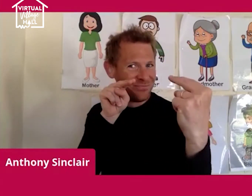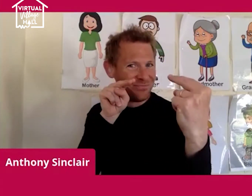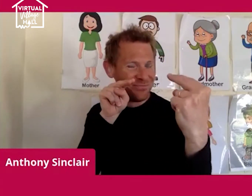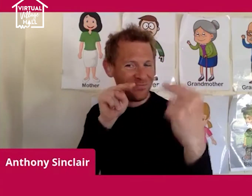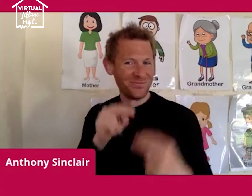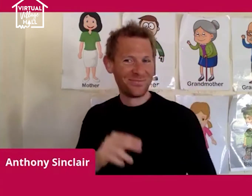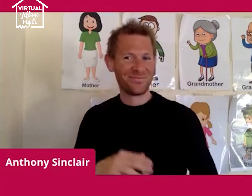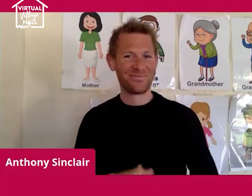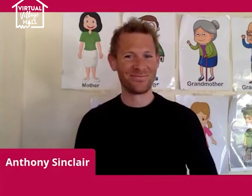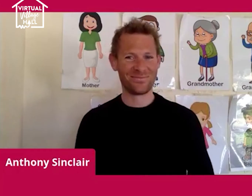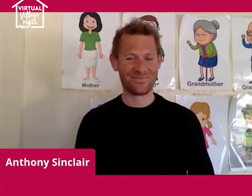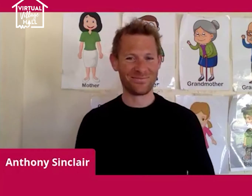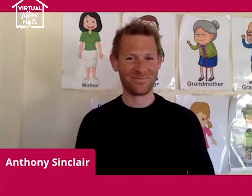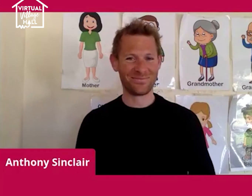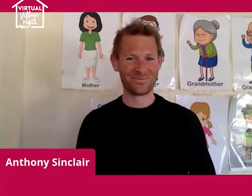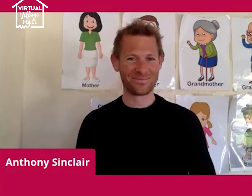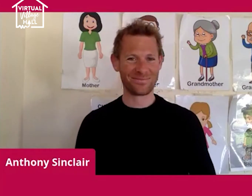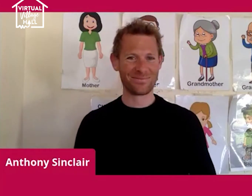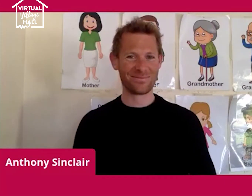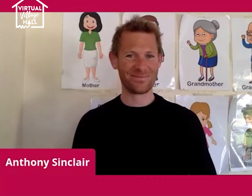to maintain eye contact.